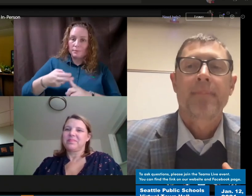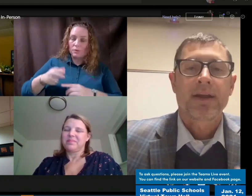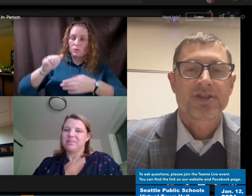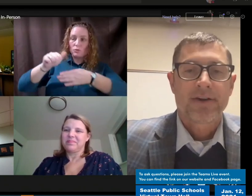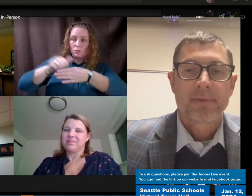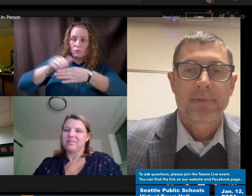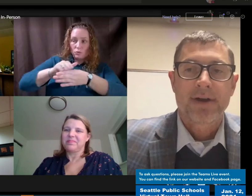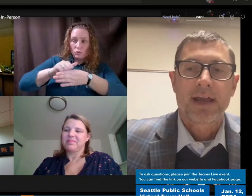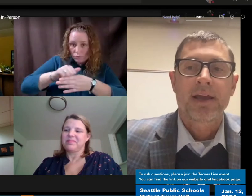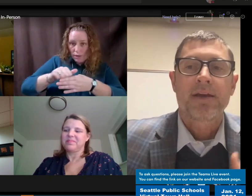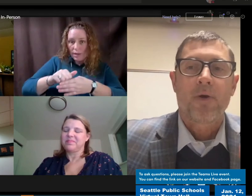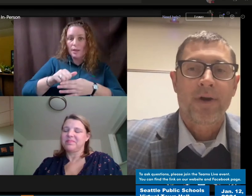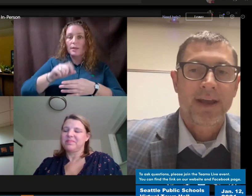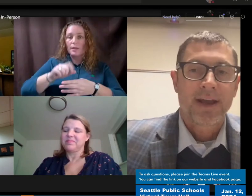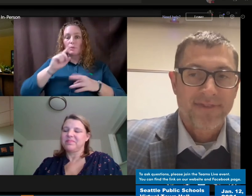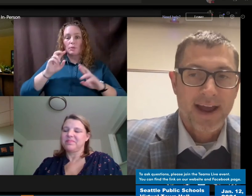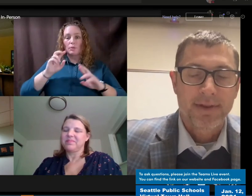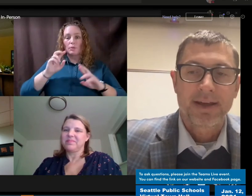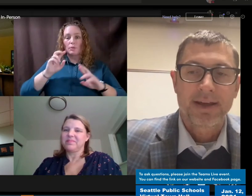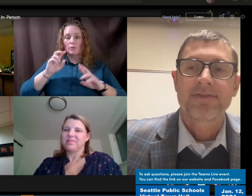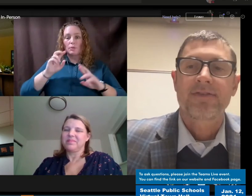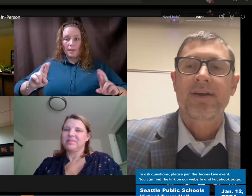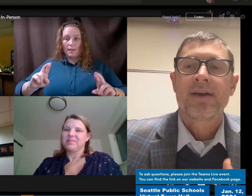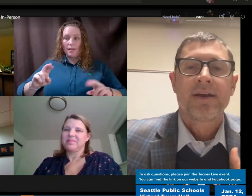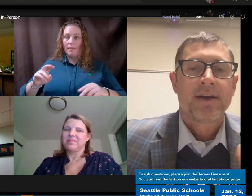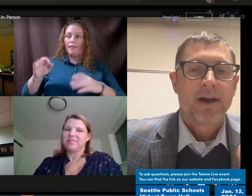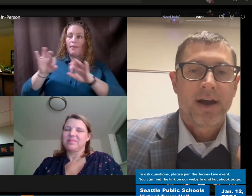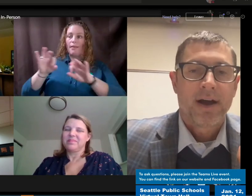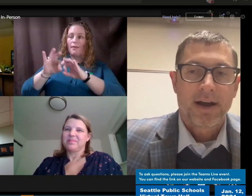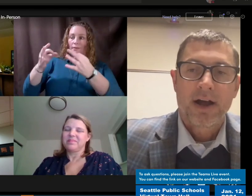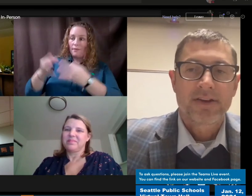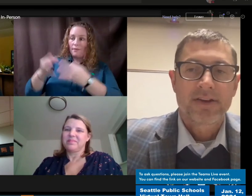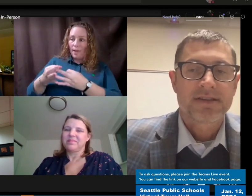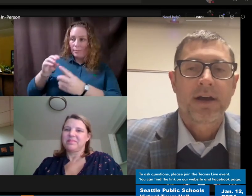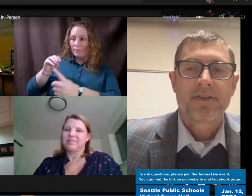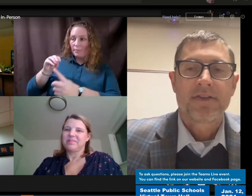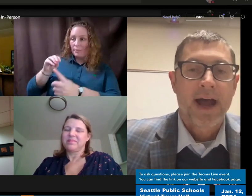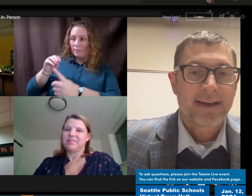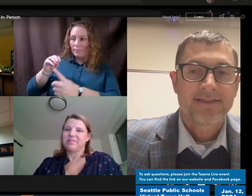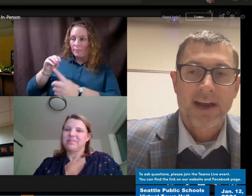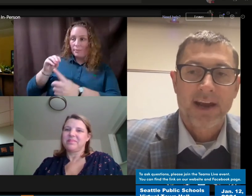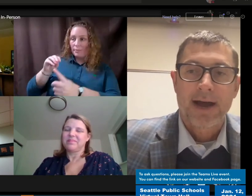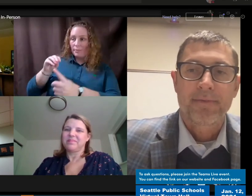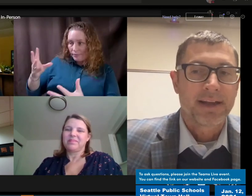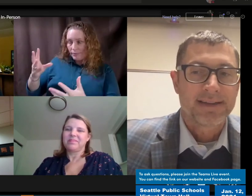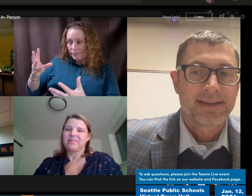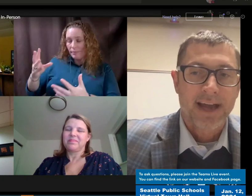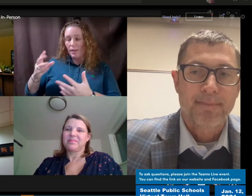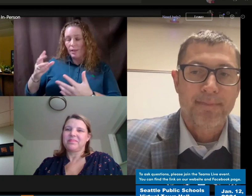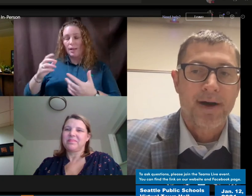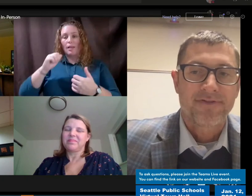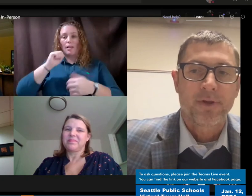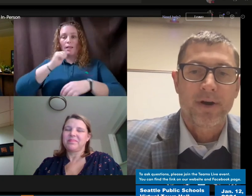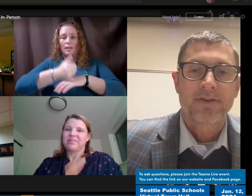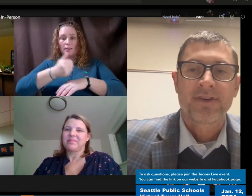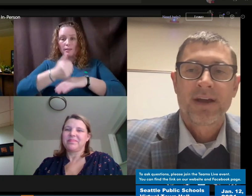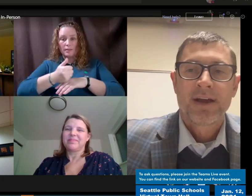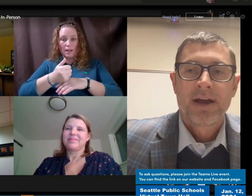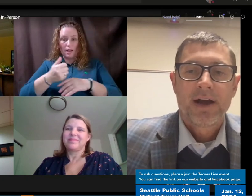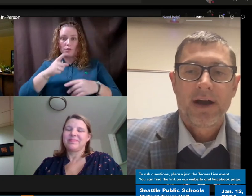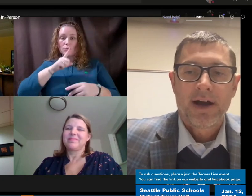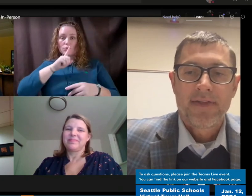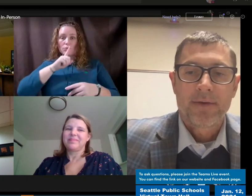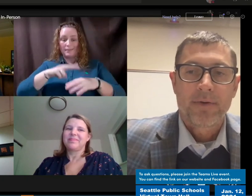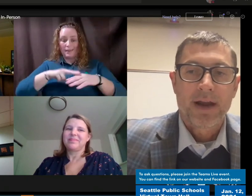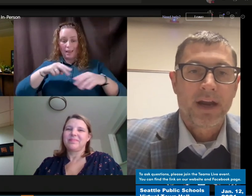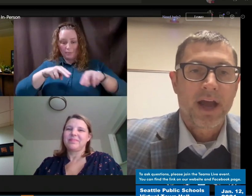making sure everybody's ready, orient our families, get all this the lines set up, literally tape on floors.